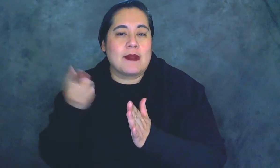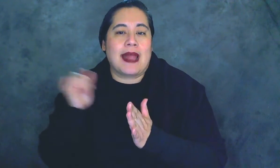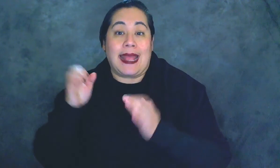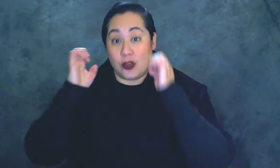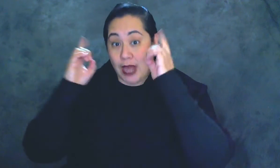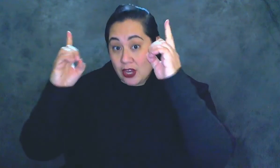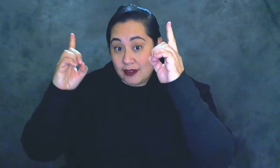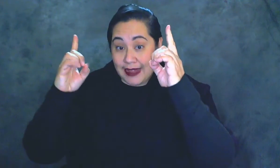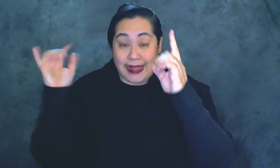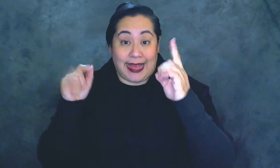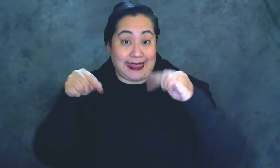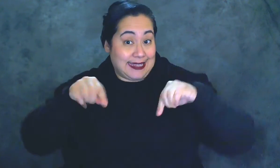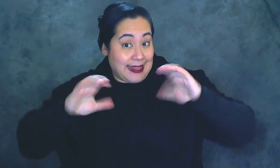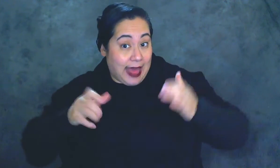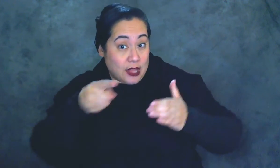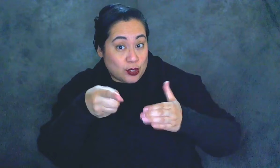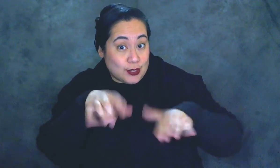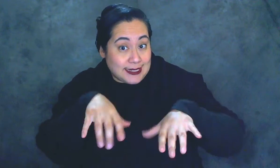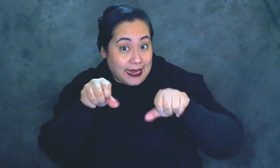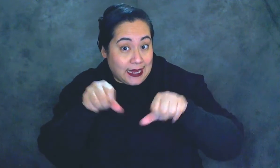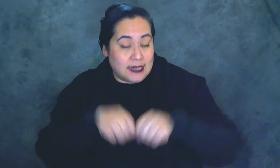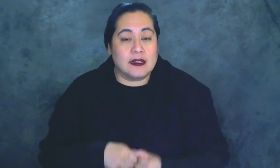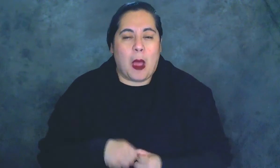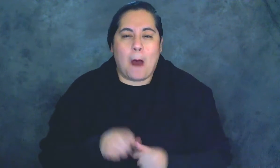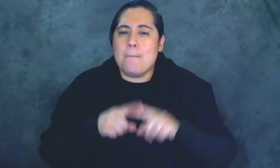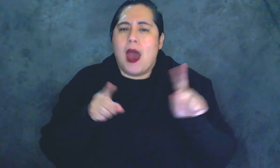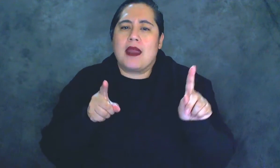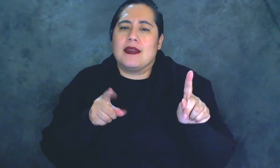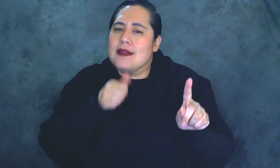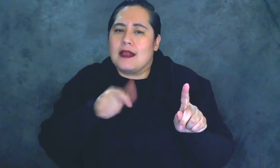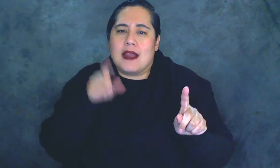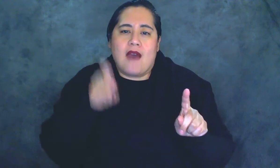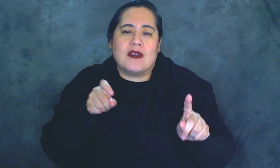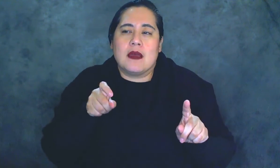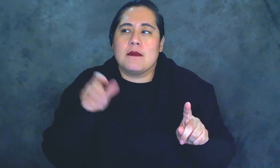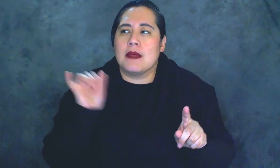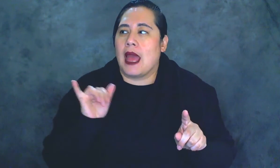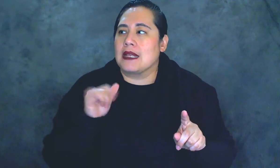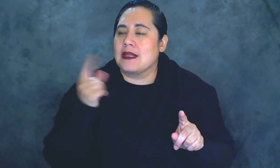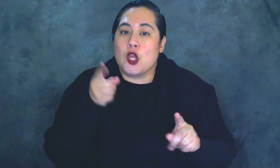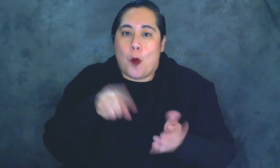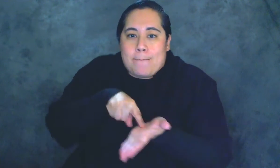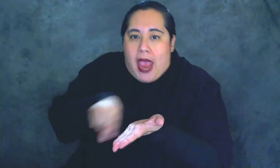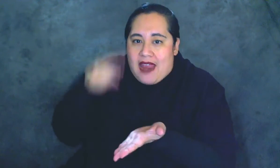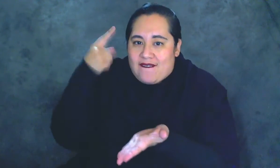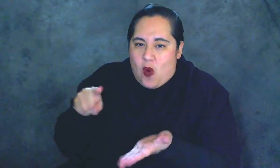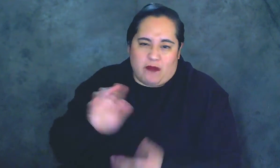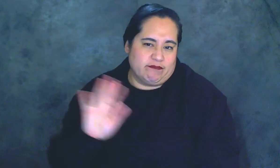this class that you're taking. But it doesn't have to be like something you're paying for or something you're getting a